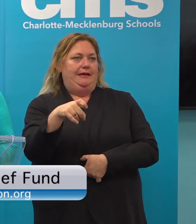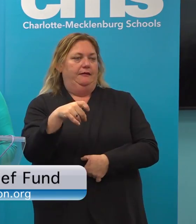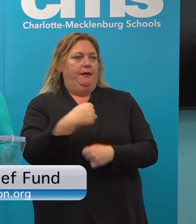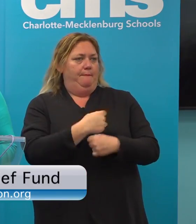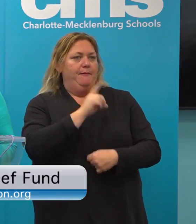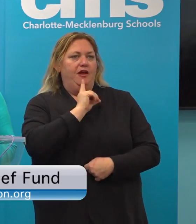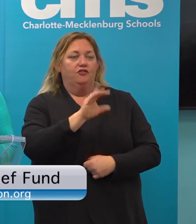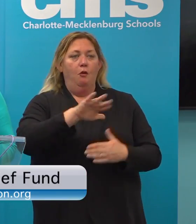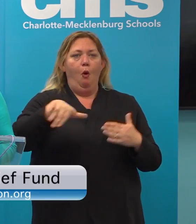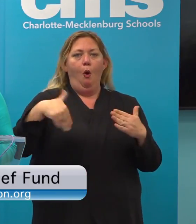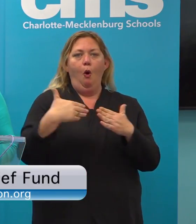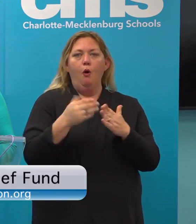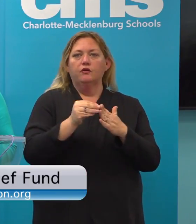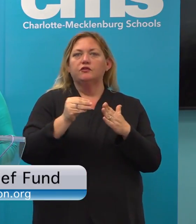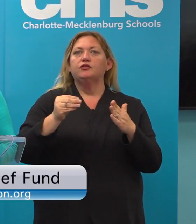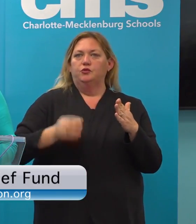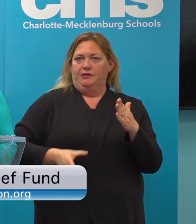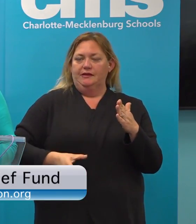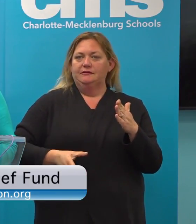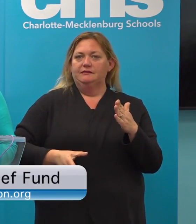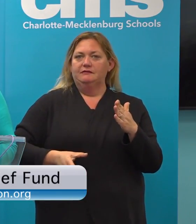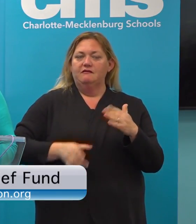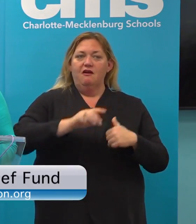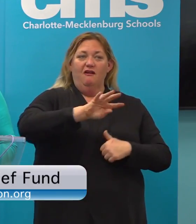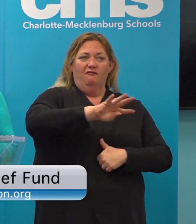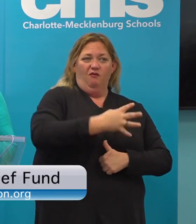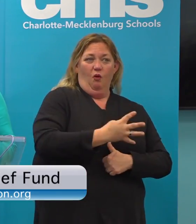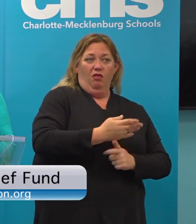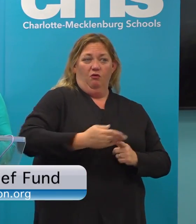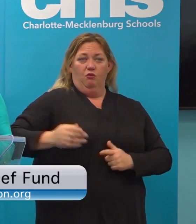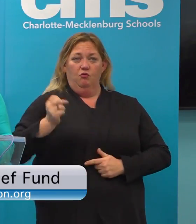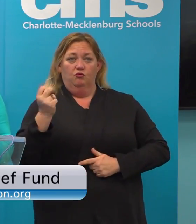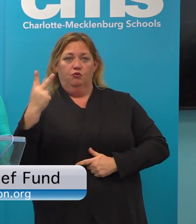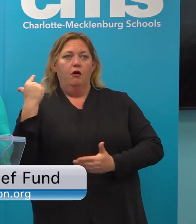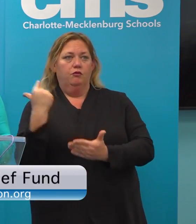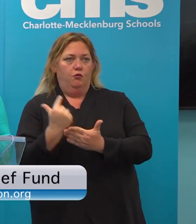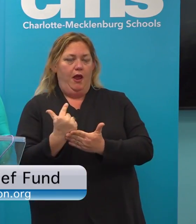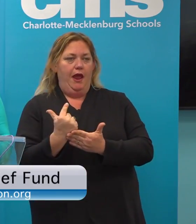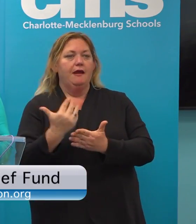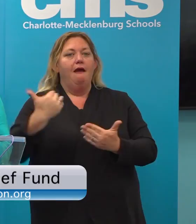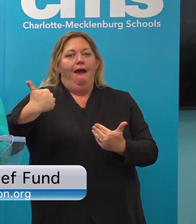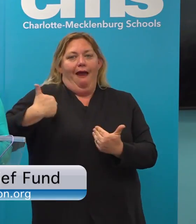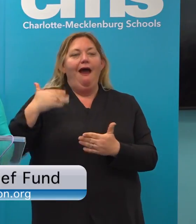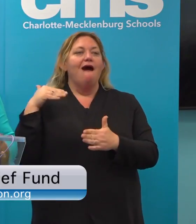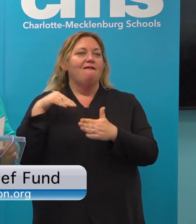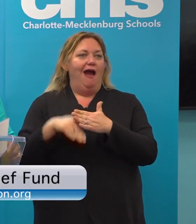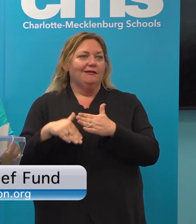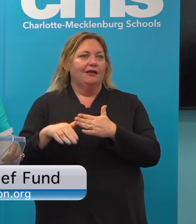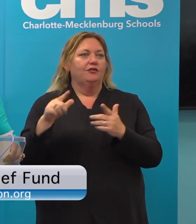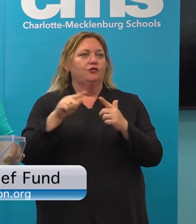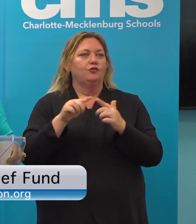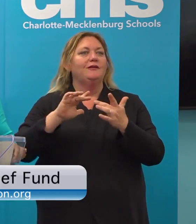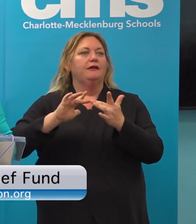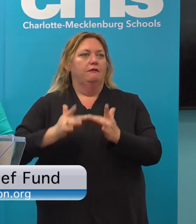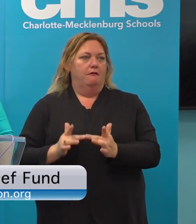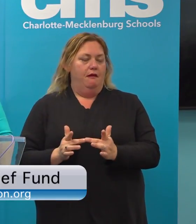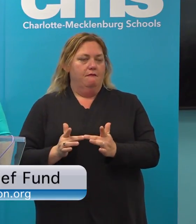make sure that all of our students, 4th through 12th grade, do have access to the